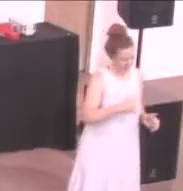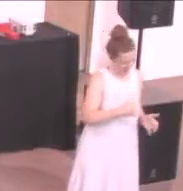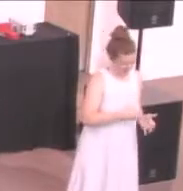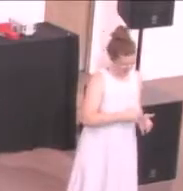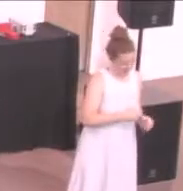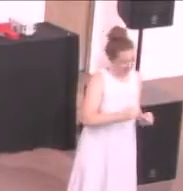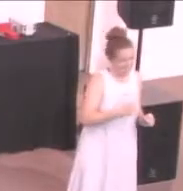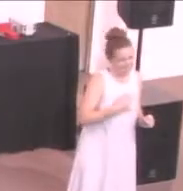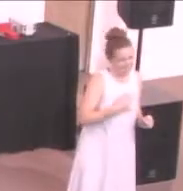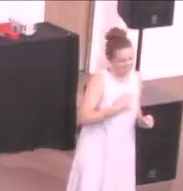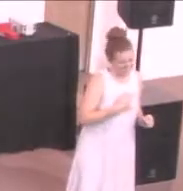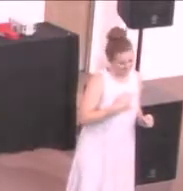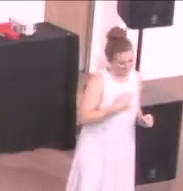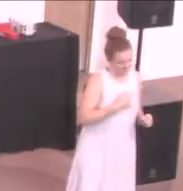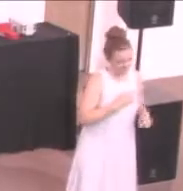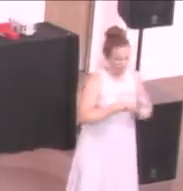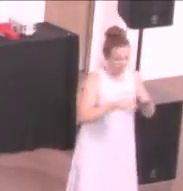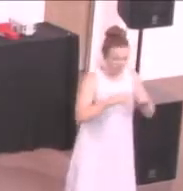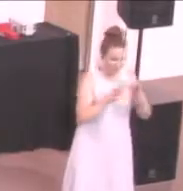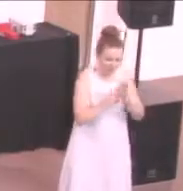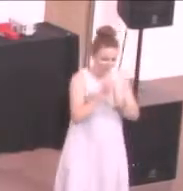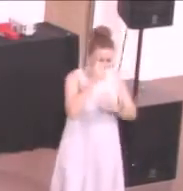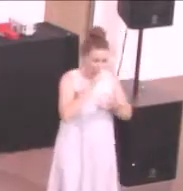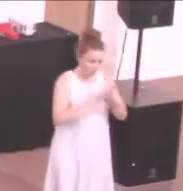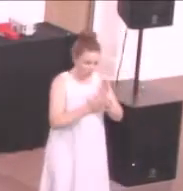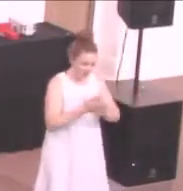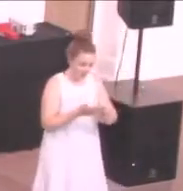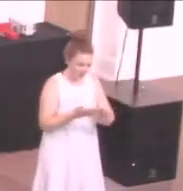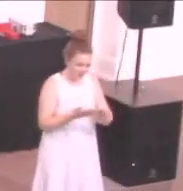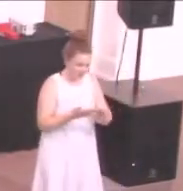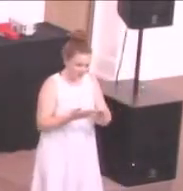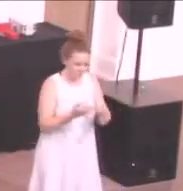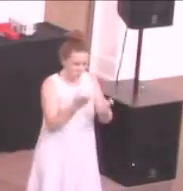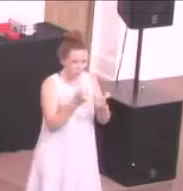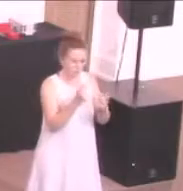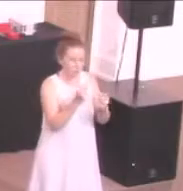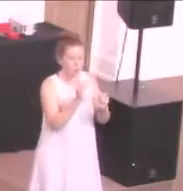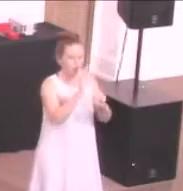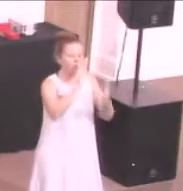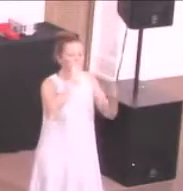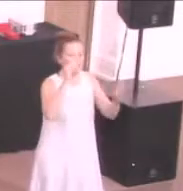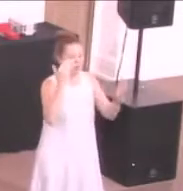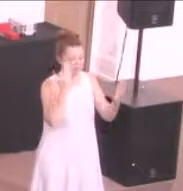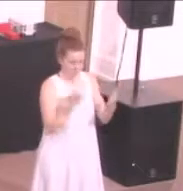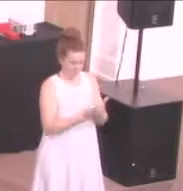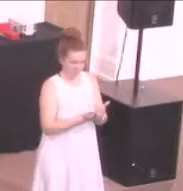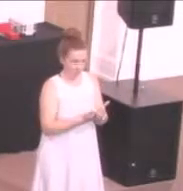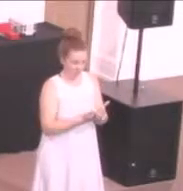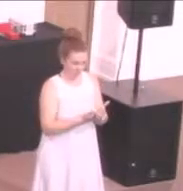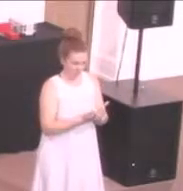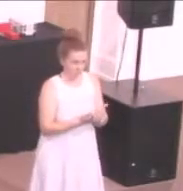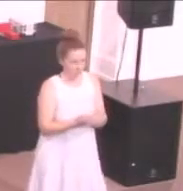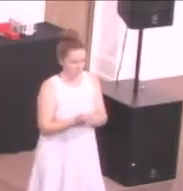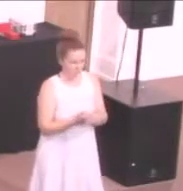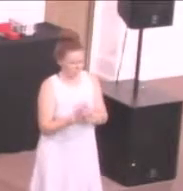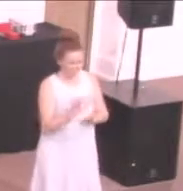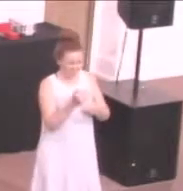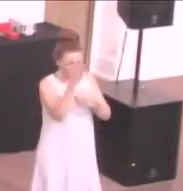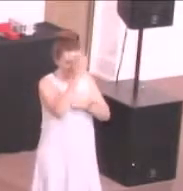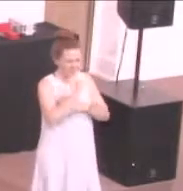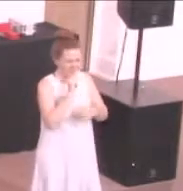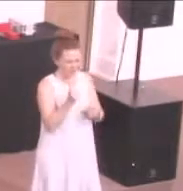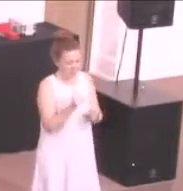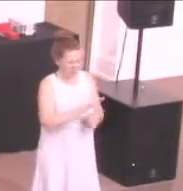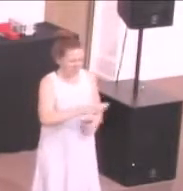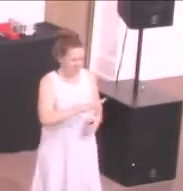But when you ask for forgiveness, I want you to do all of it. Amen. God doesn't want to pretty much forgive you.